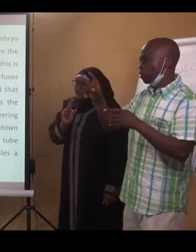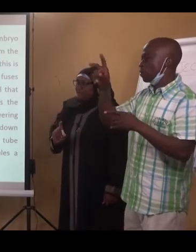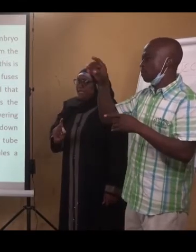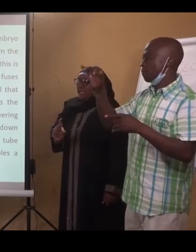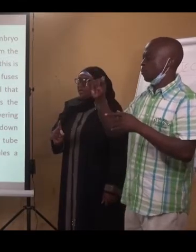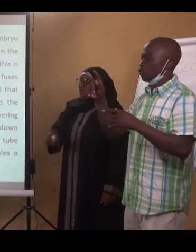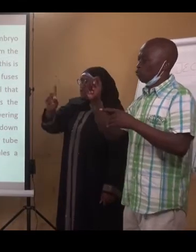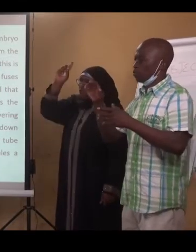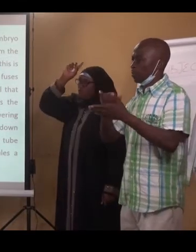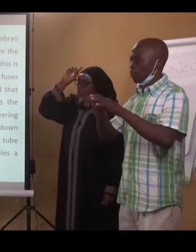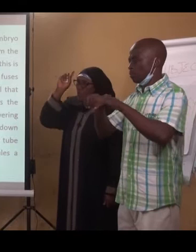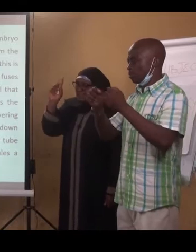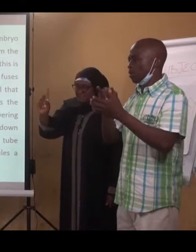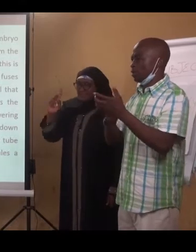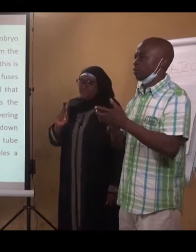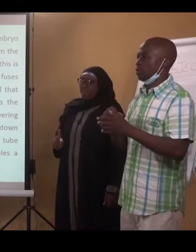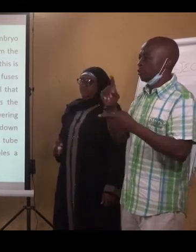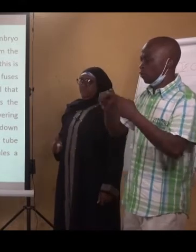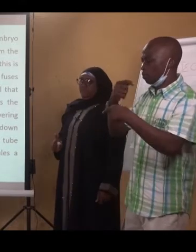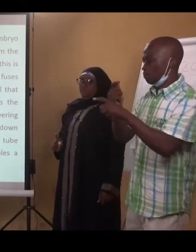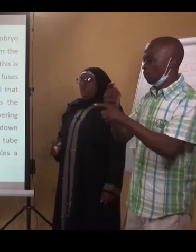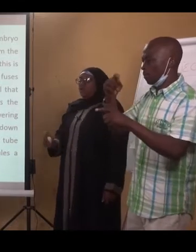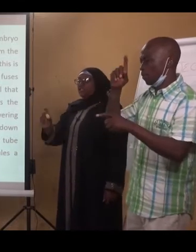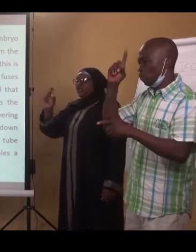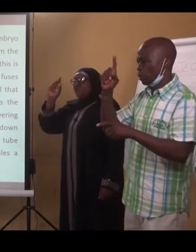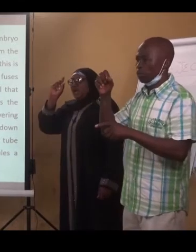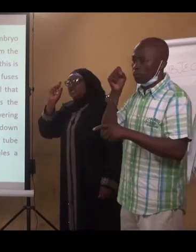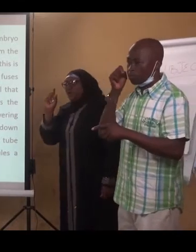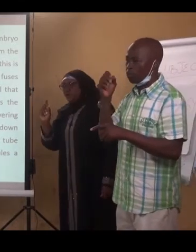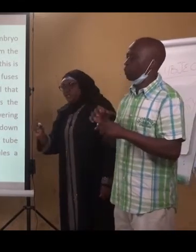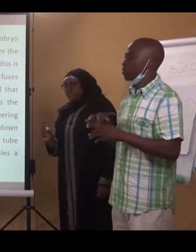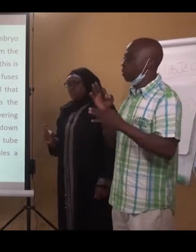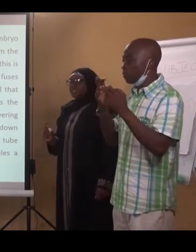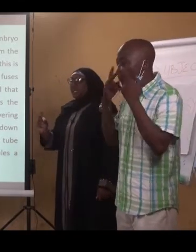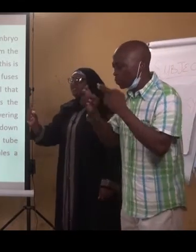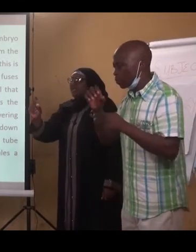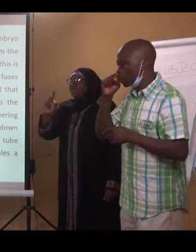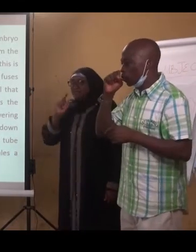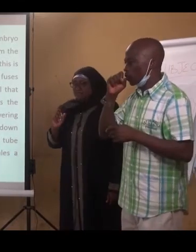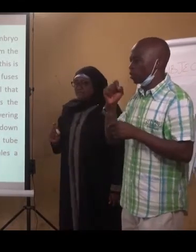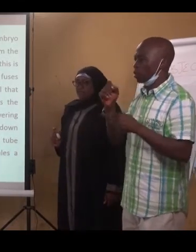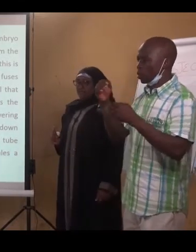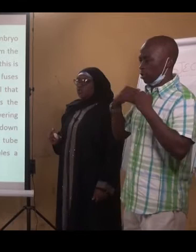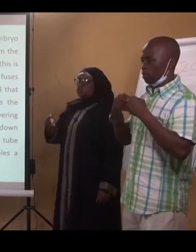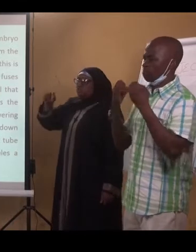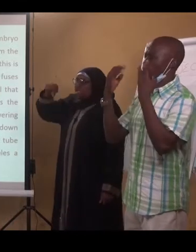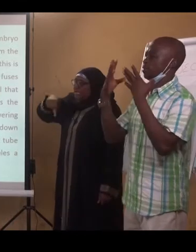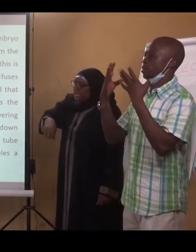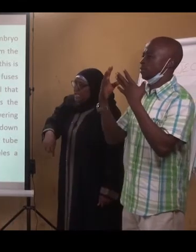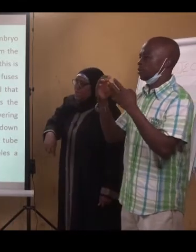female gamete to form one seed. But if you look at orange, it has many seeds. So meaning in the